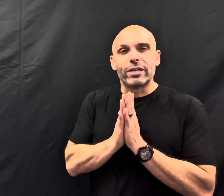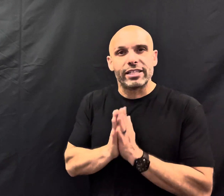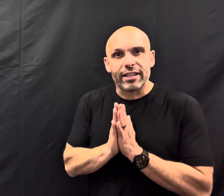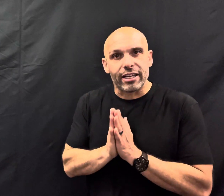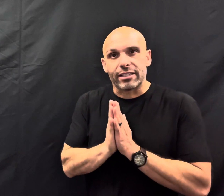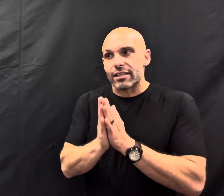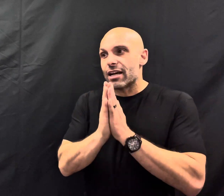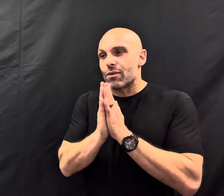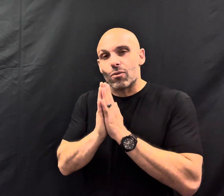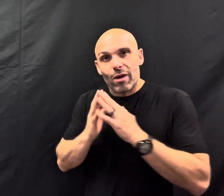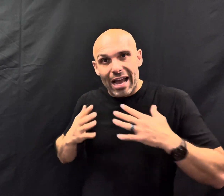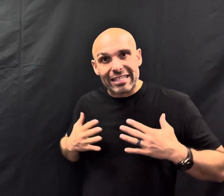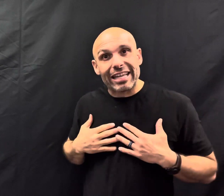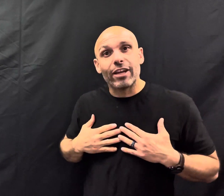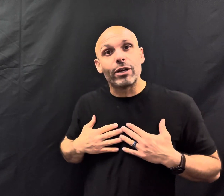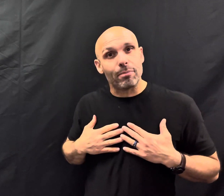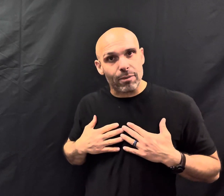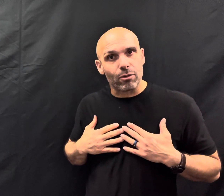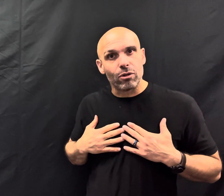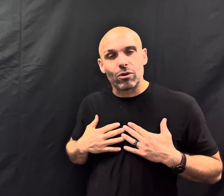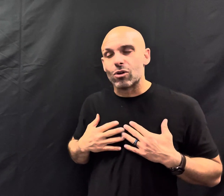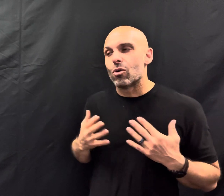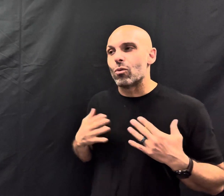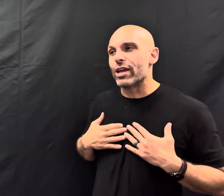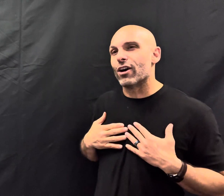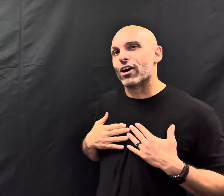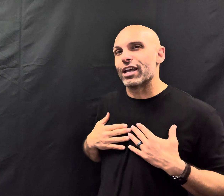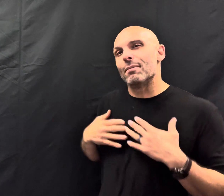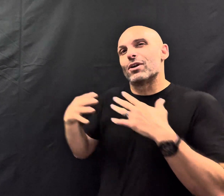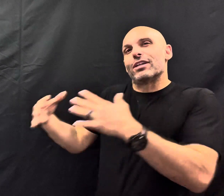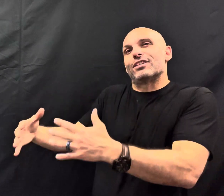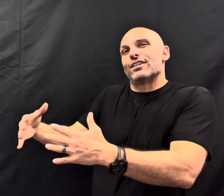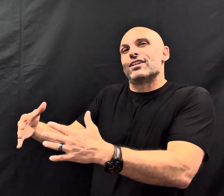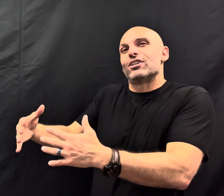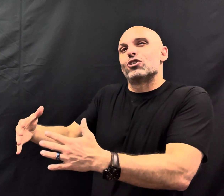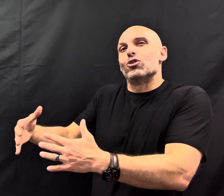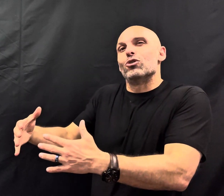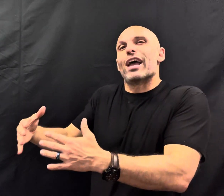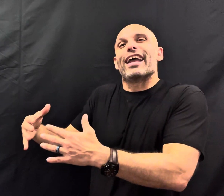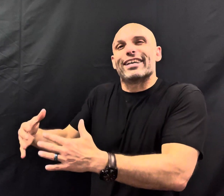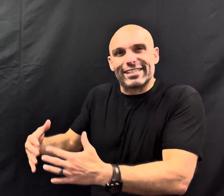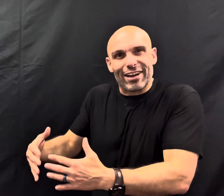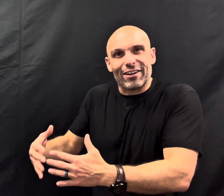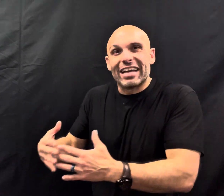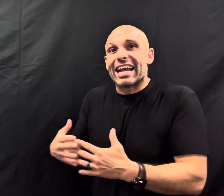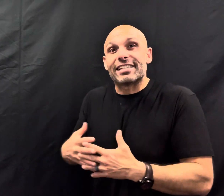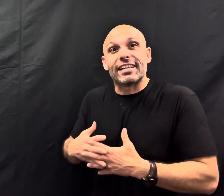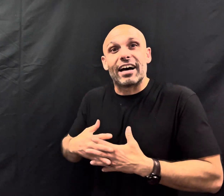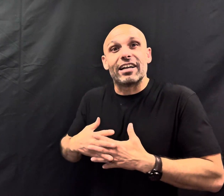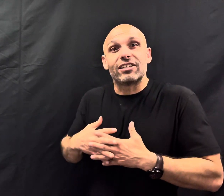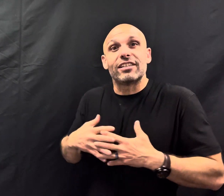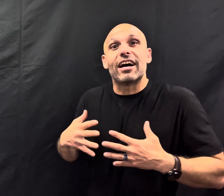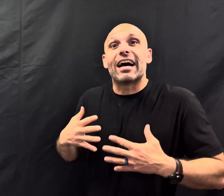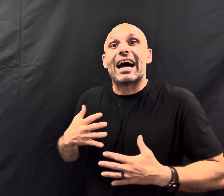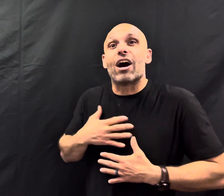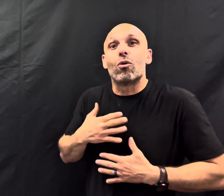say this, as hearing people, we are immigrants to ASL. It's not